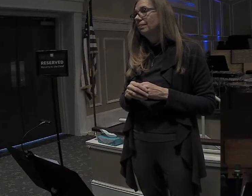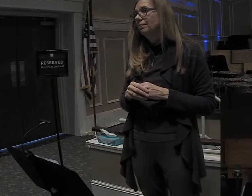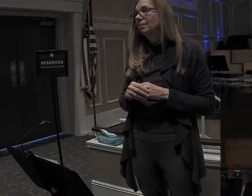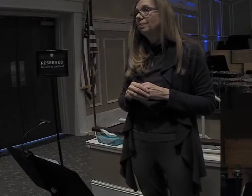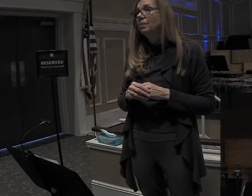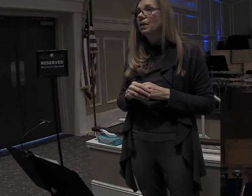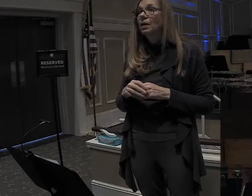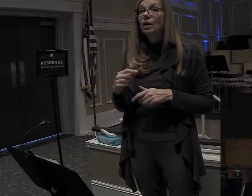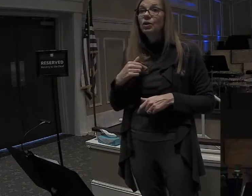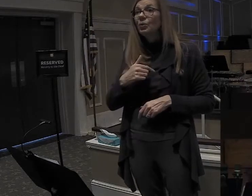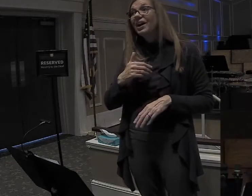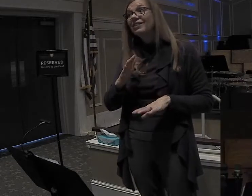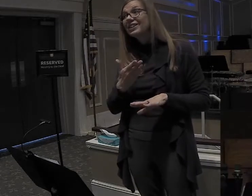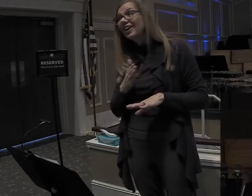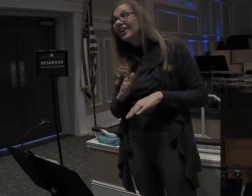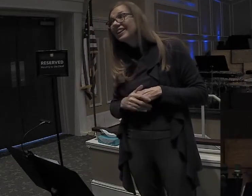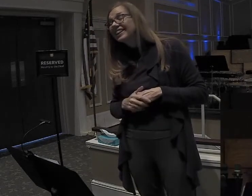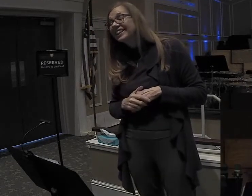Do we have a